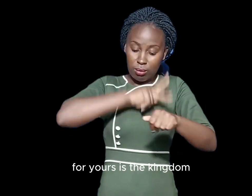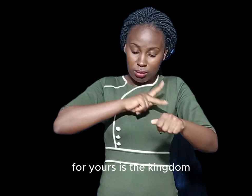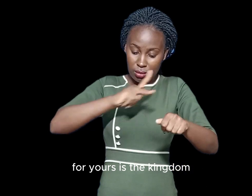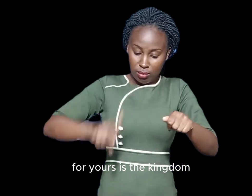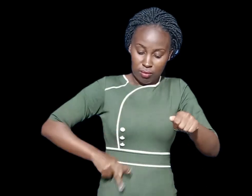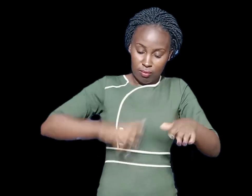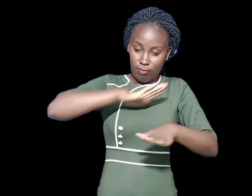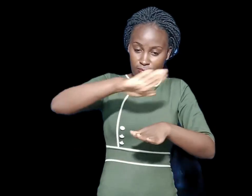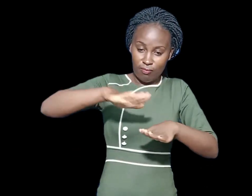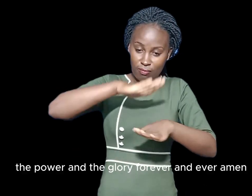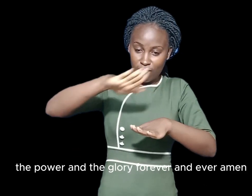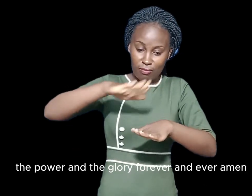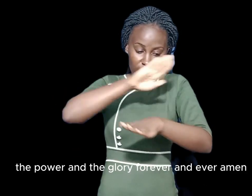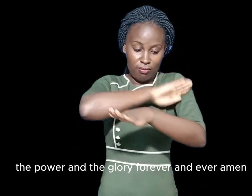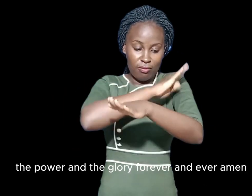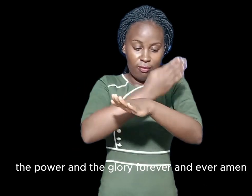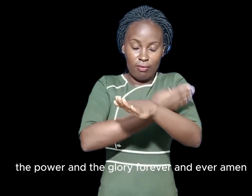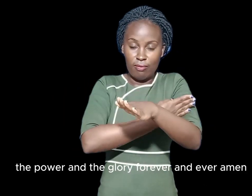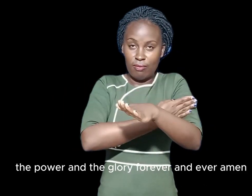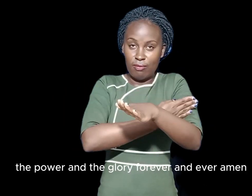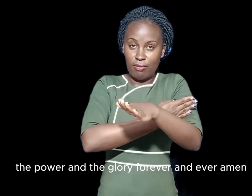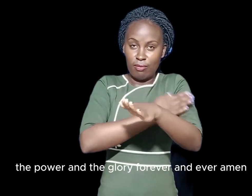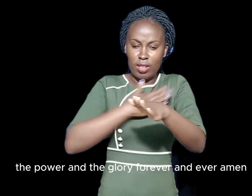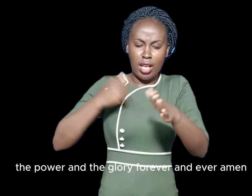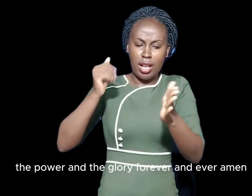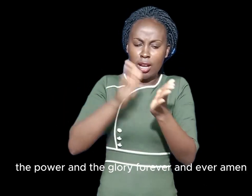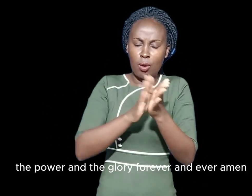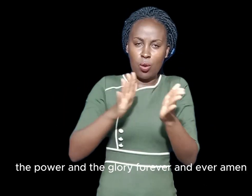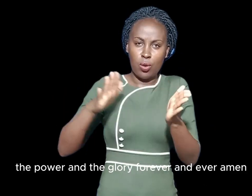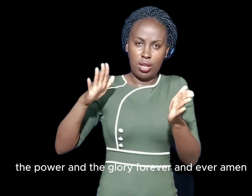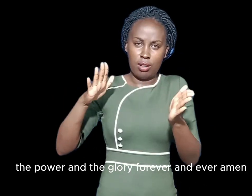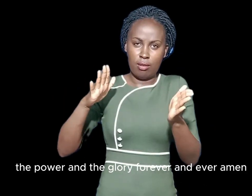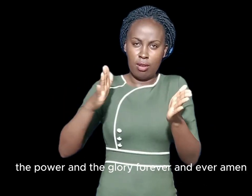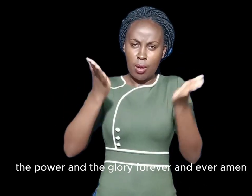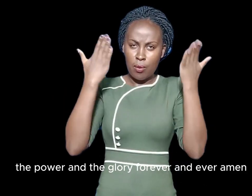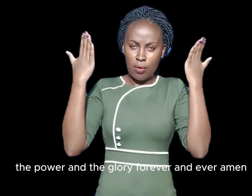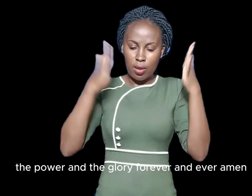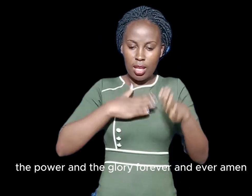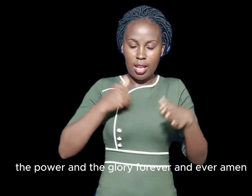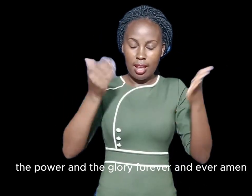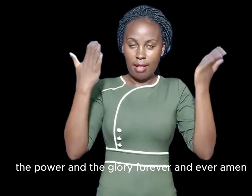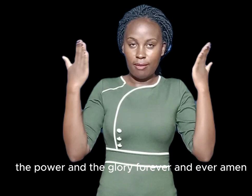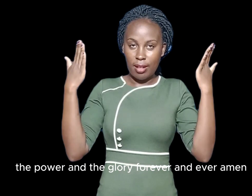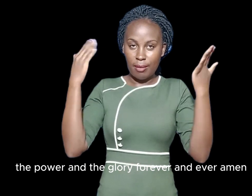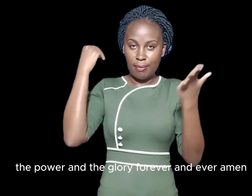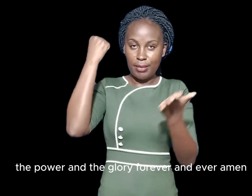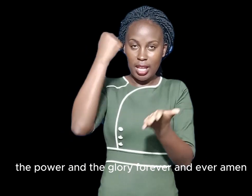For The power And the glory Forever and ever Amen